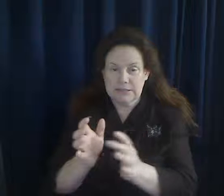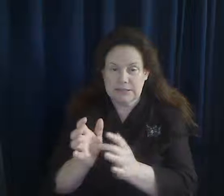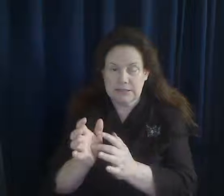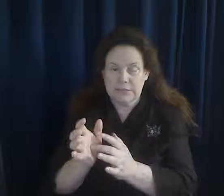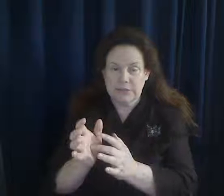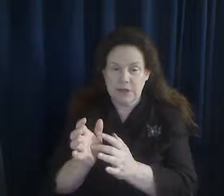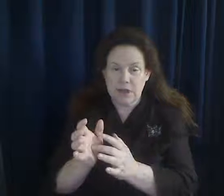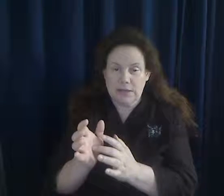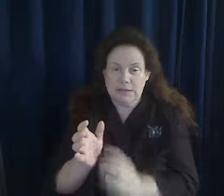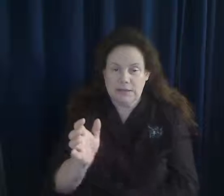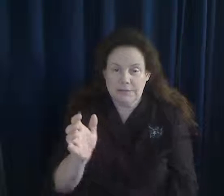Jesus. Because,